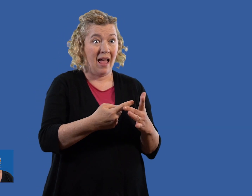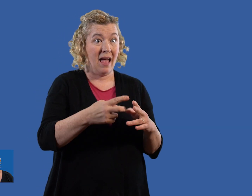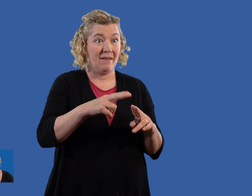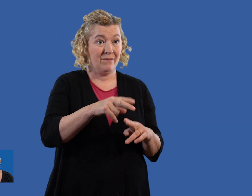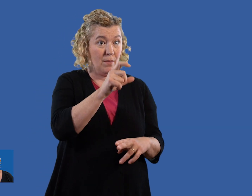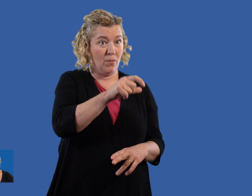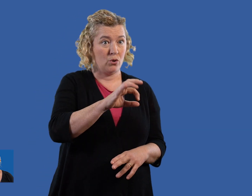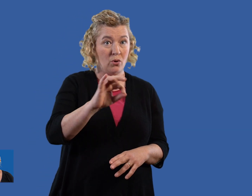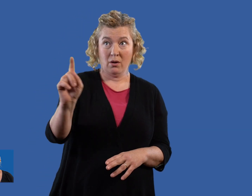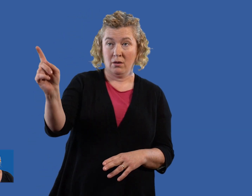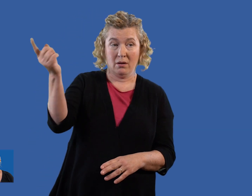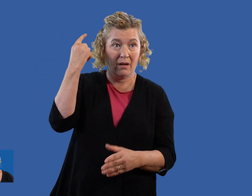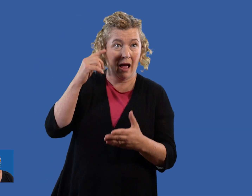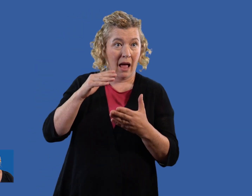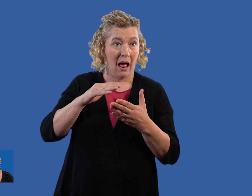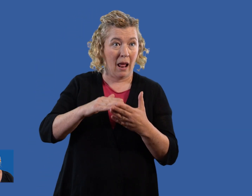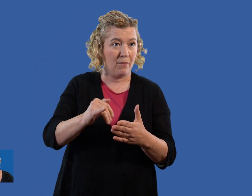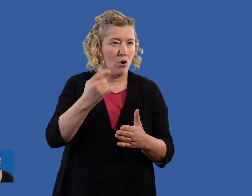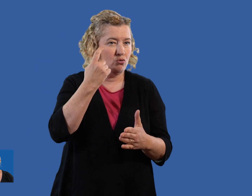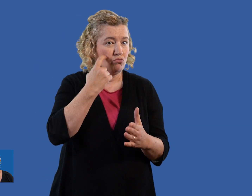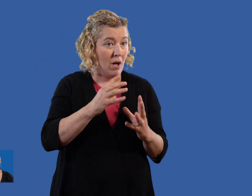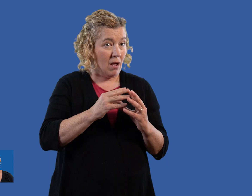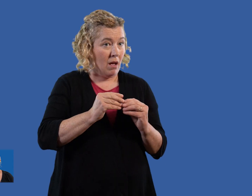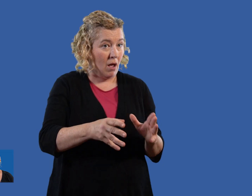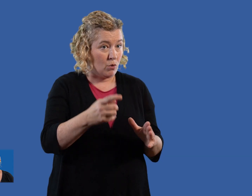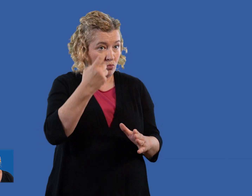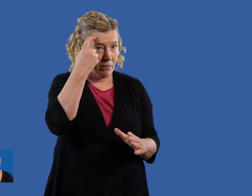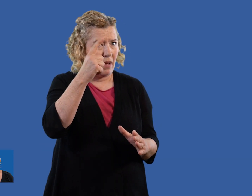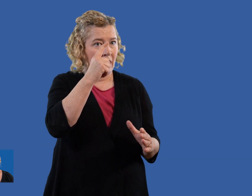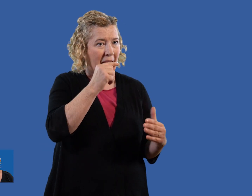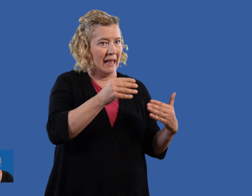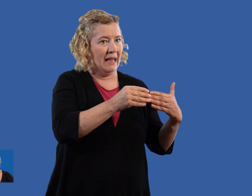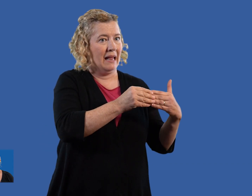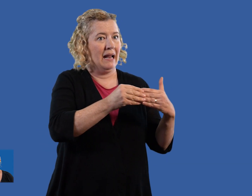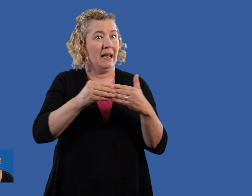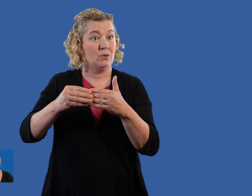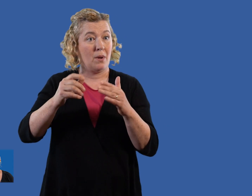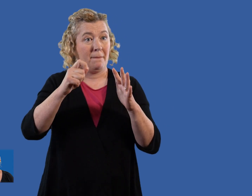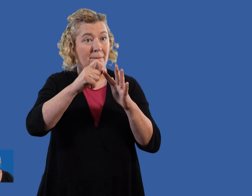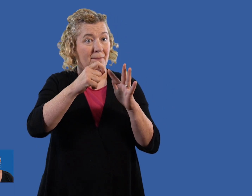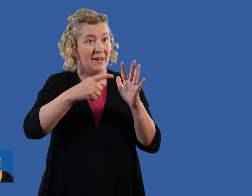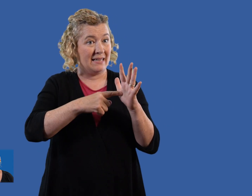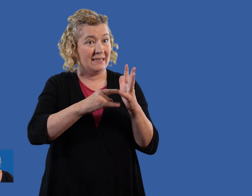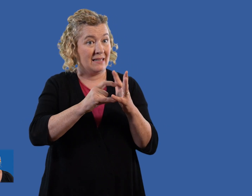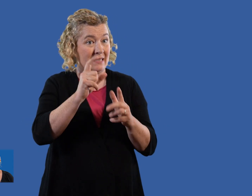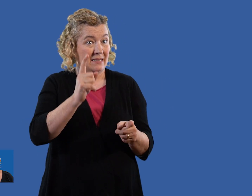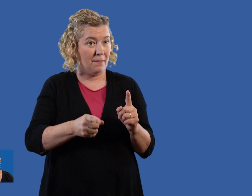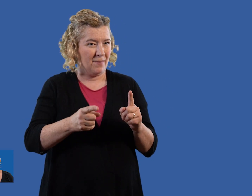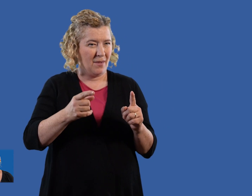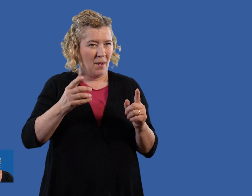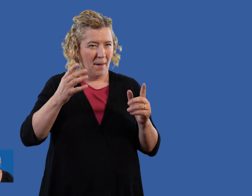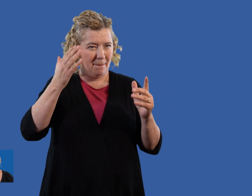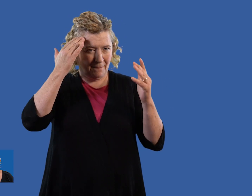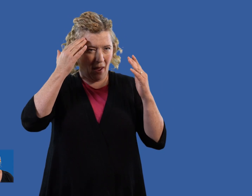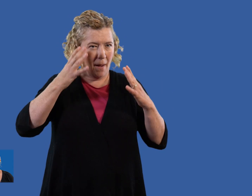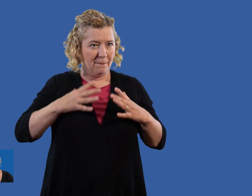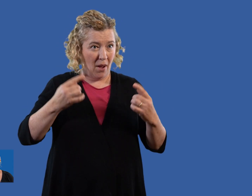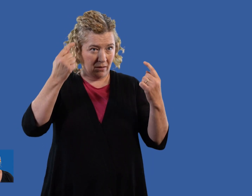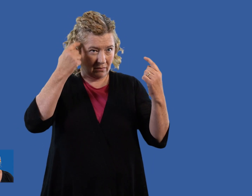The person doesn't seek help or resolve the trauma. This can lead to PTSD, and sometimes the symptoms may be hidden